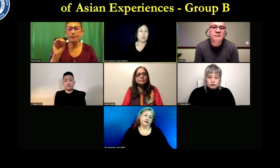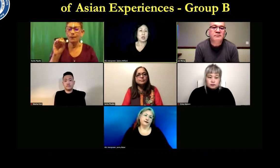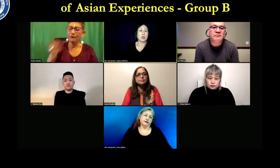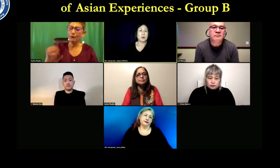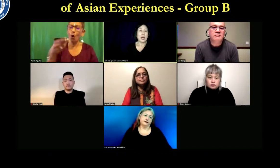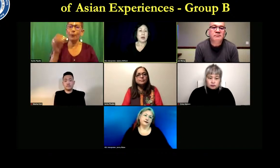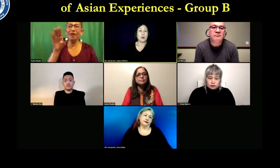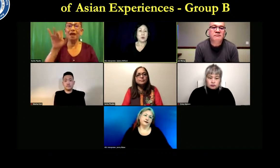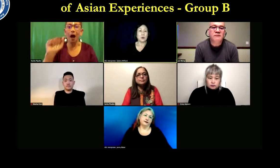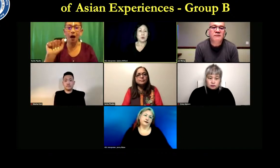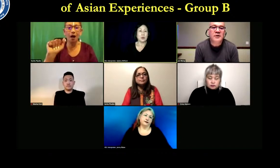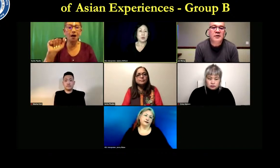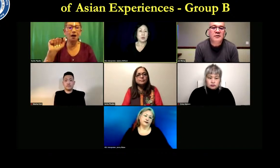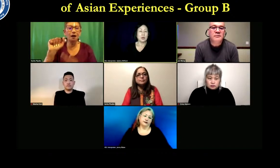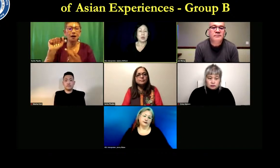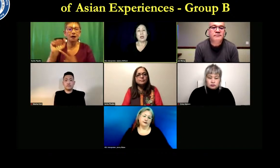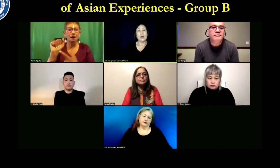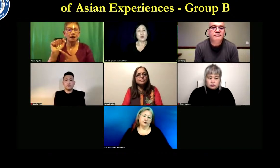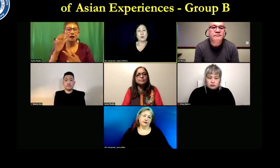you know, we're talking about